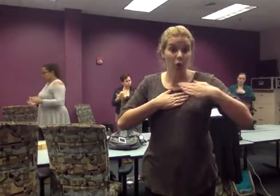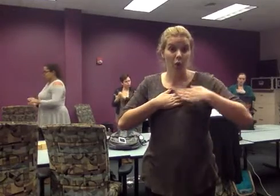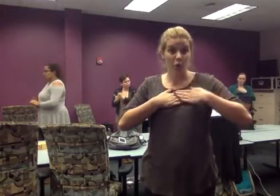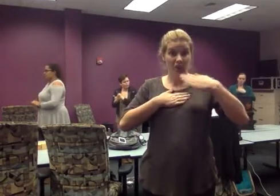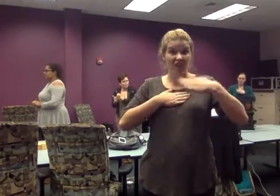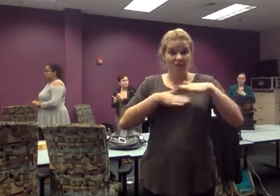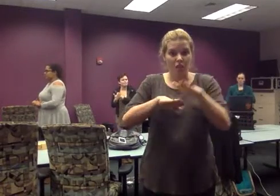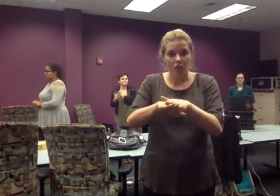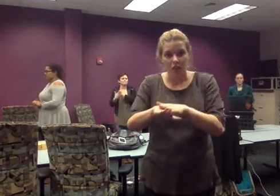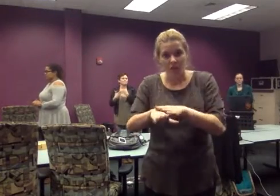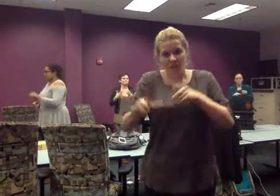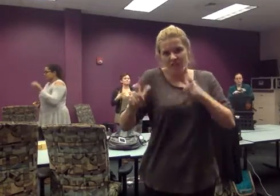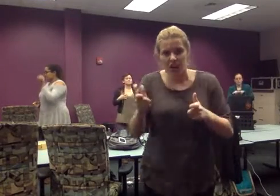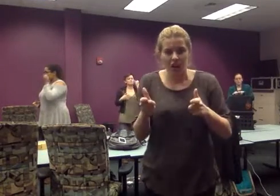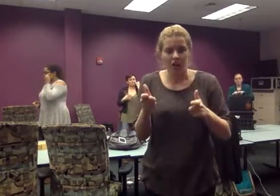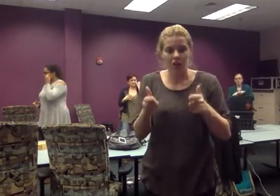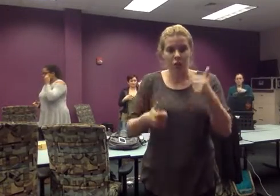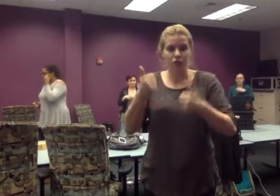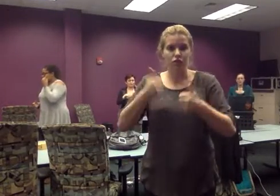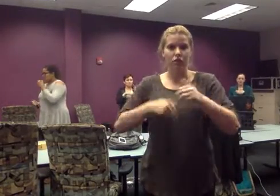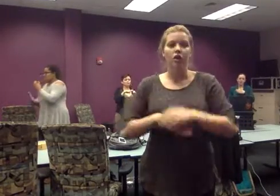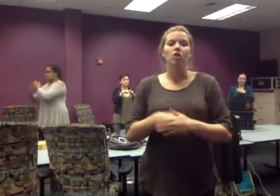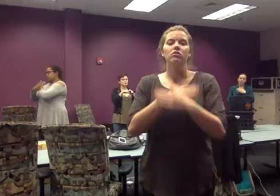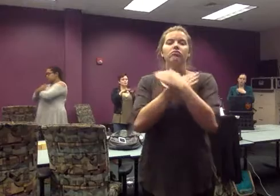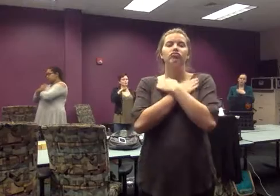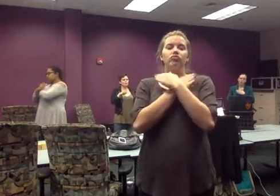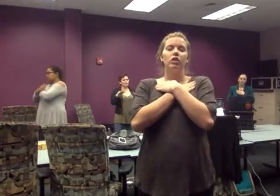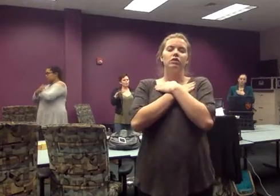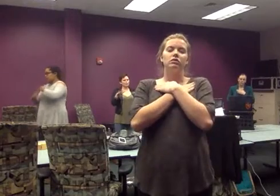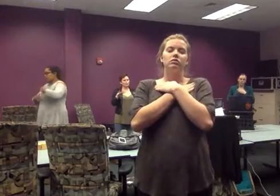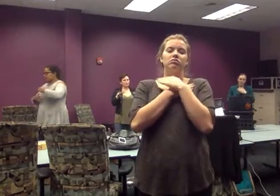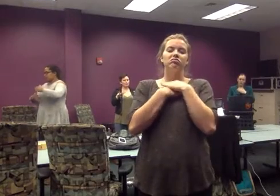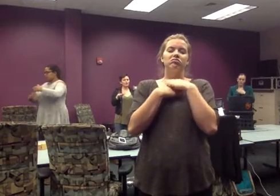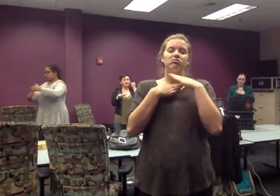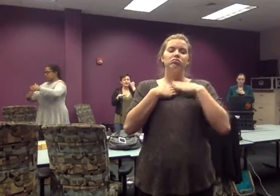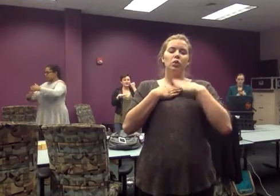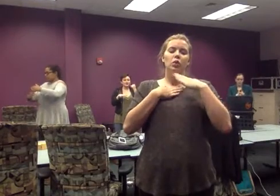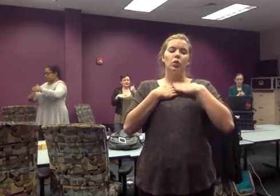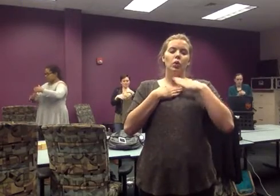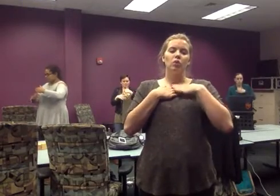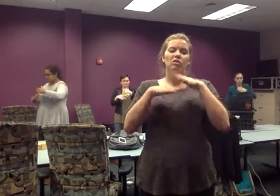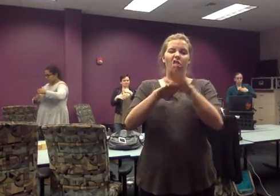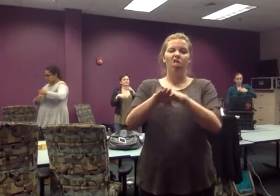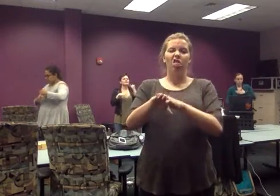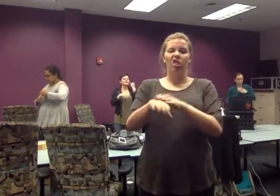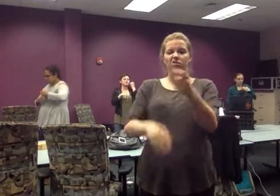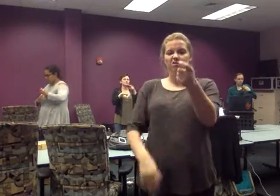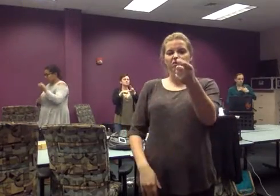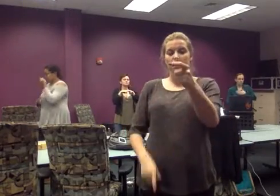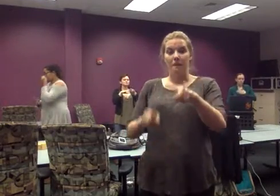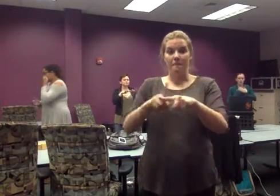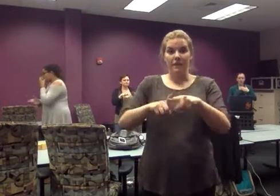resting, you breathe less. When you're running, you breathe more. And the reason for that is your muscles need